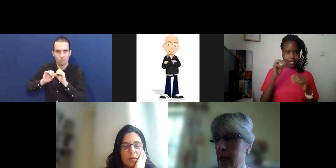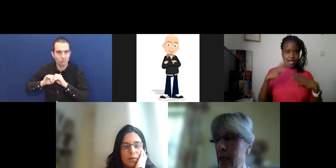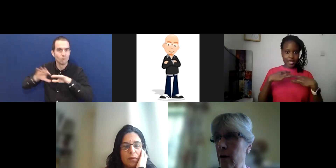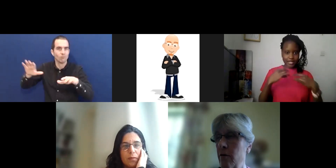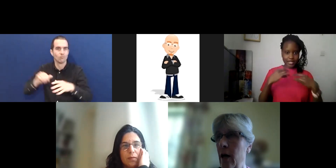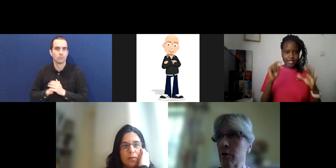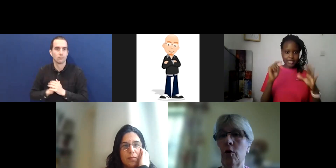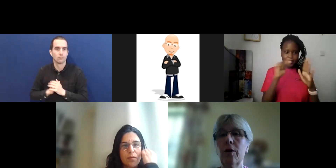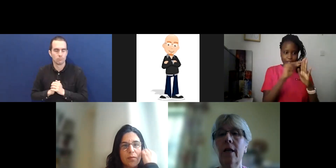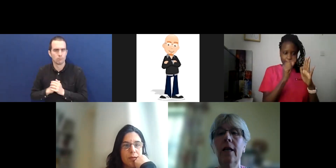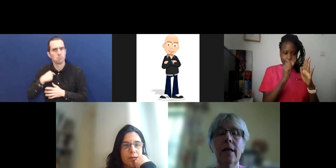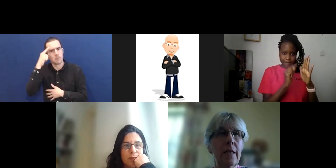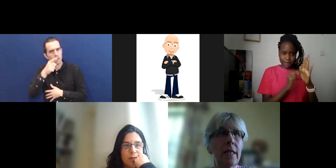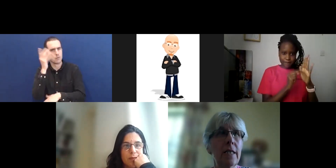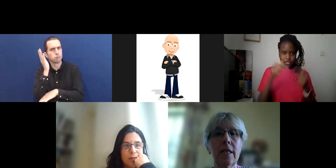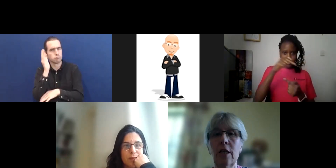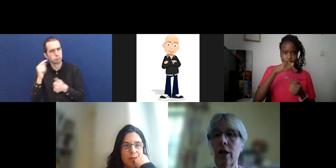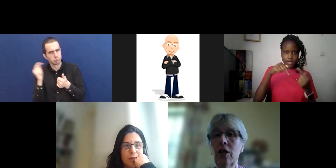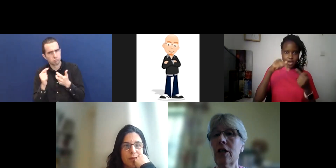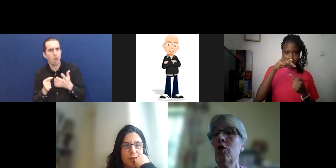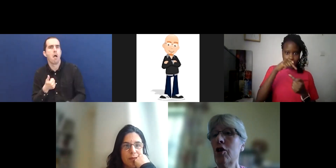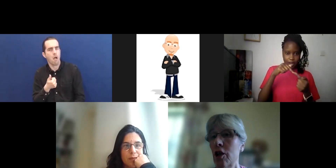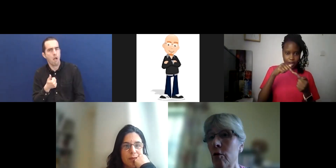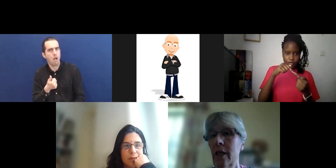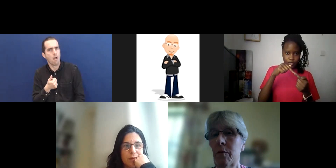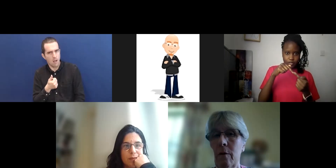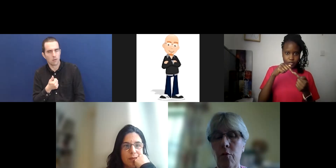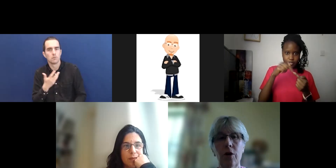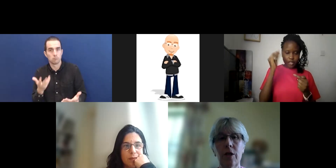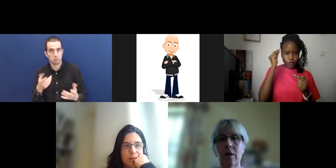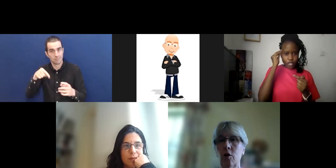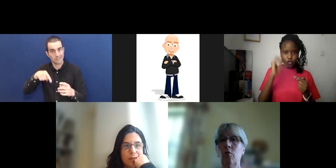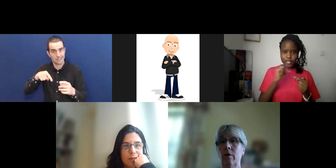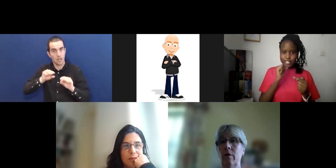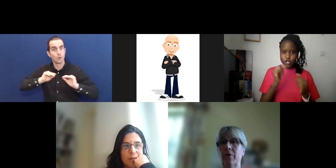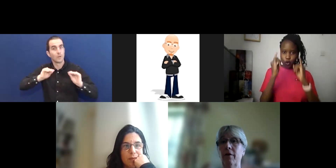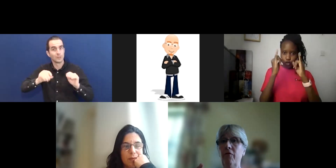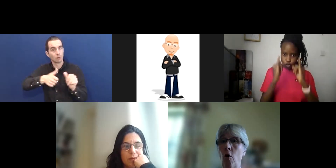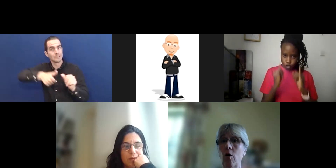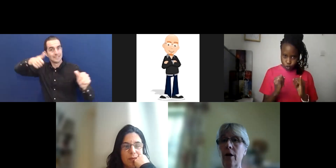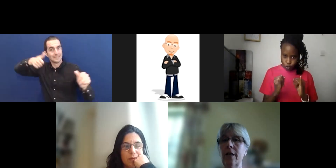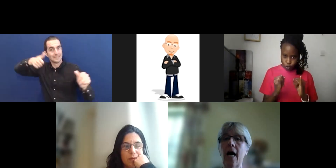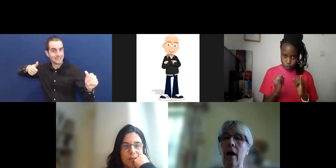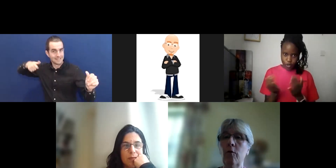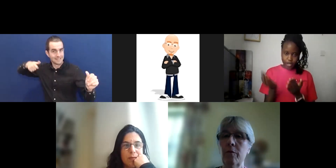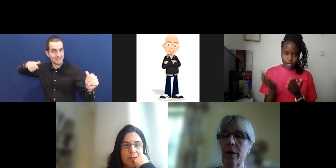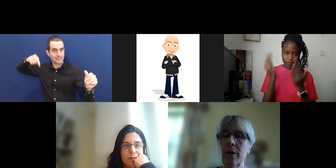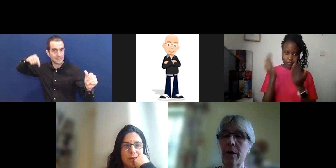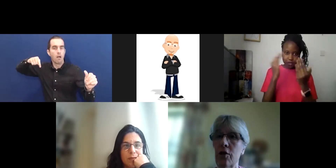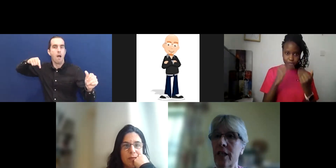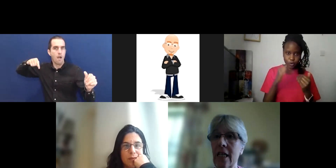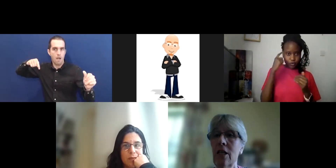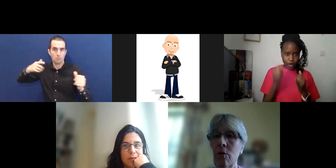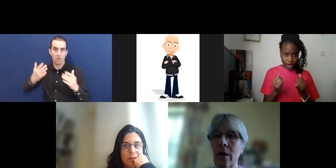points there around, distance education is not new. It's been brought to the fore now. We've been sort